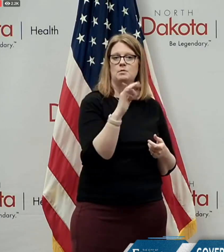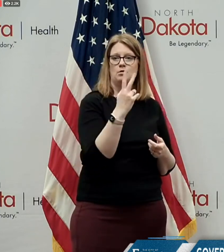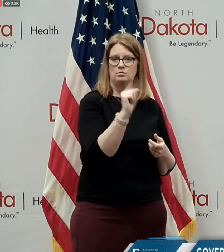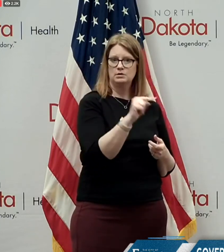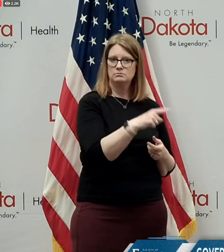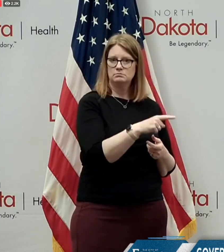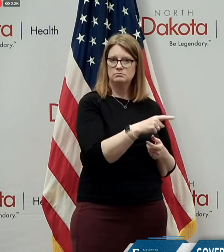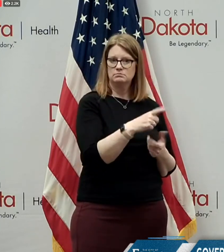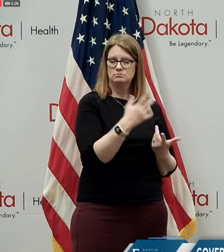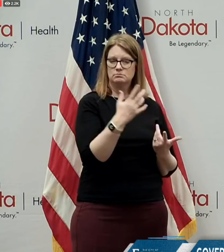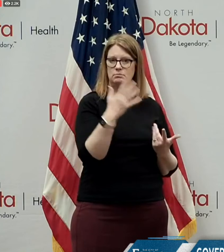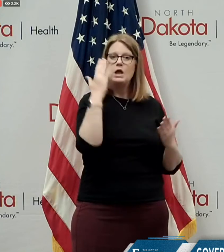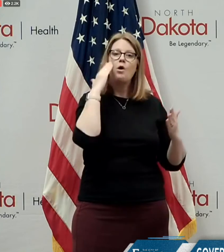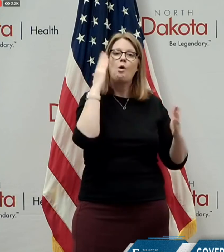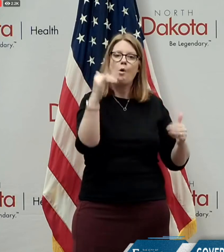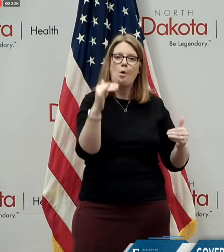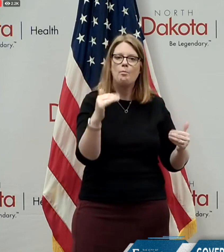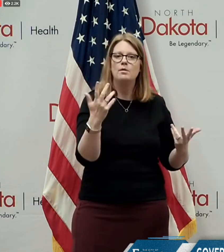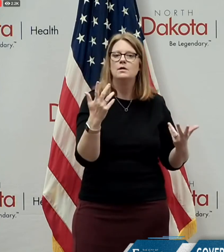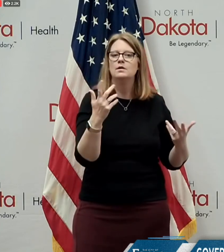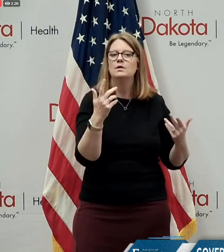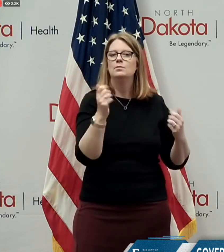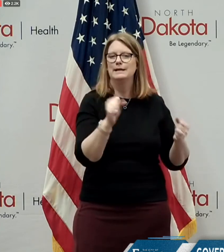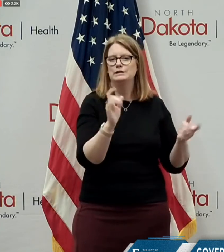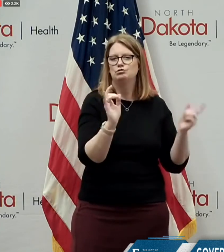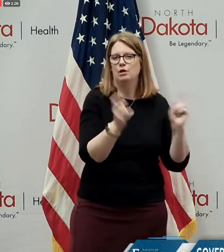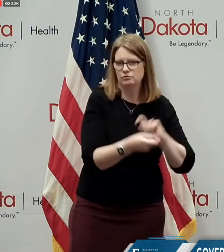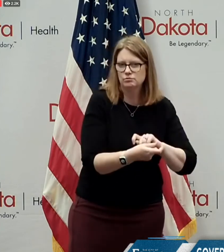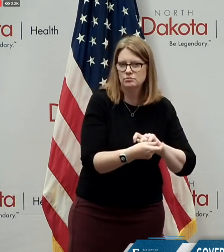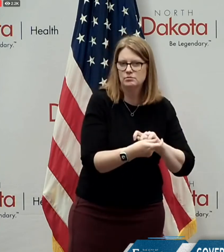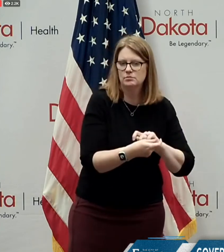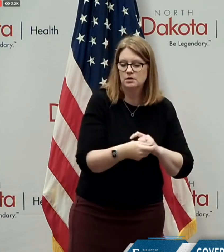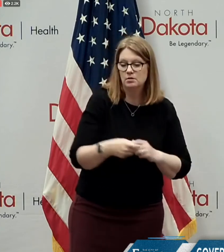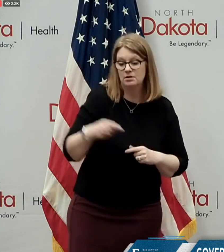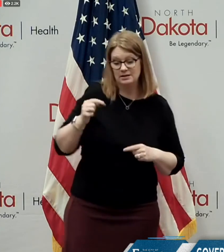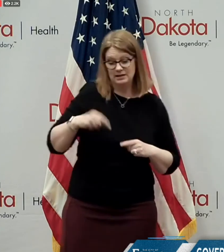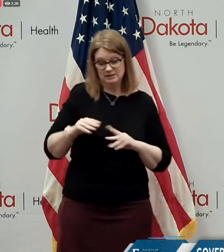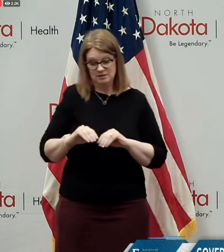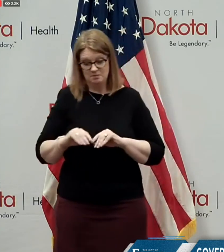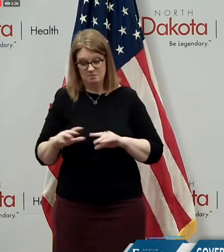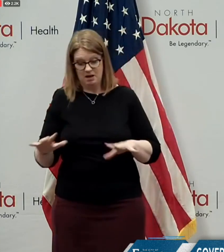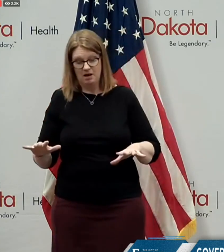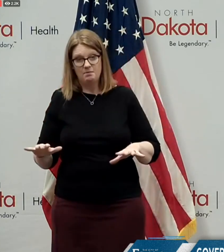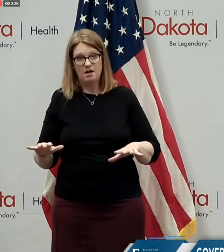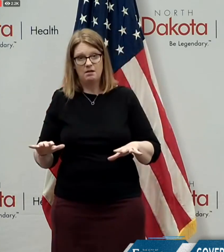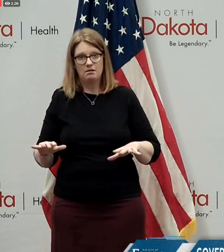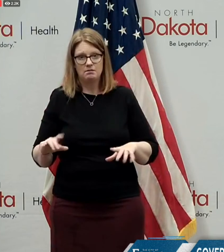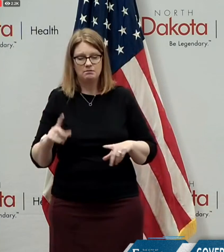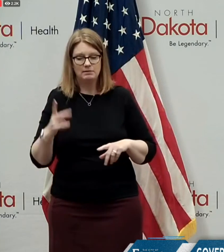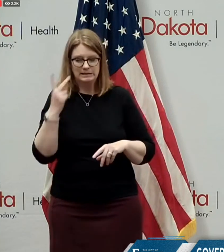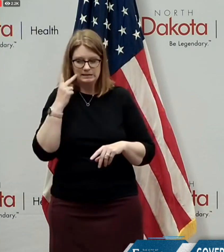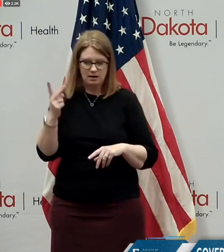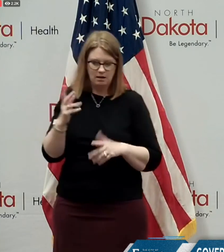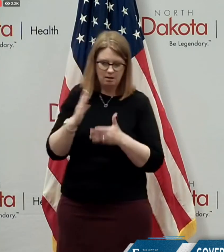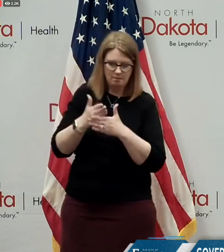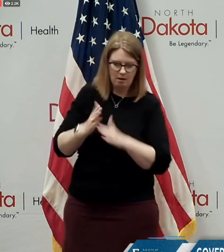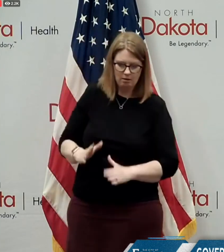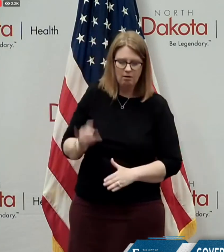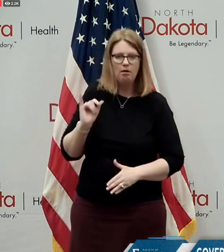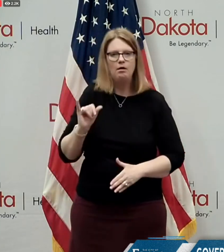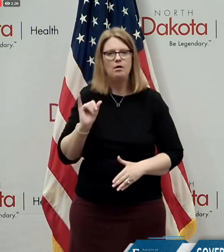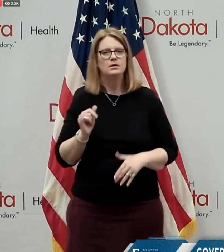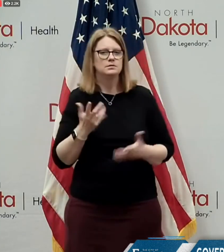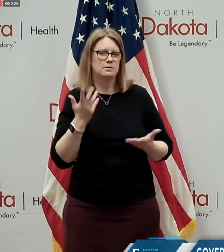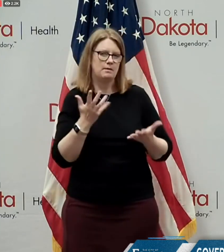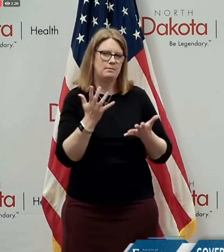here by using this pandemic as an example that, you know, there are partnerships. So I think it's safe to say